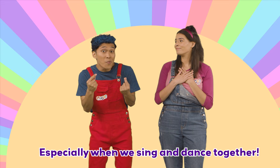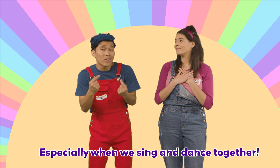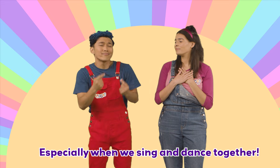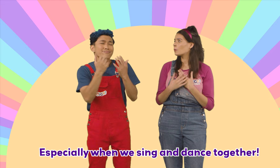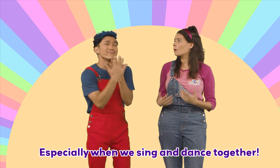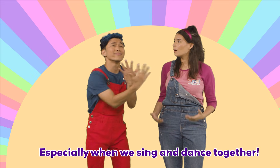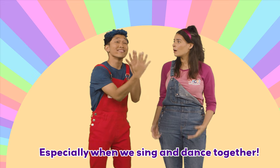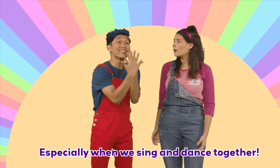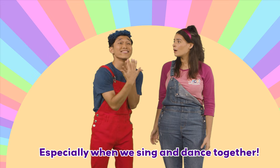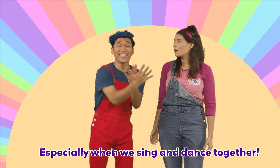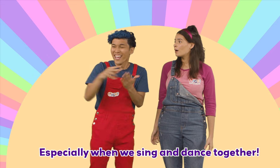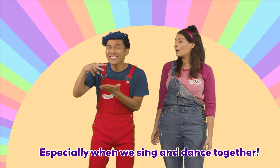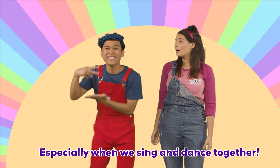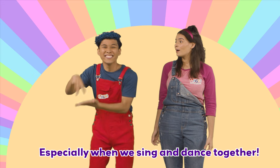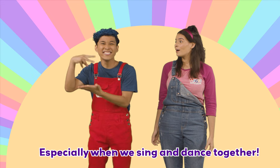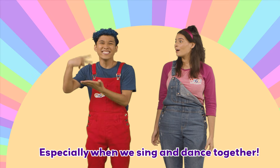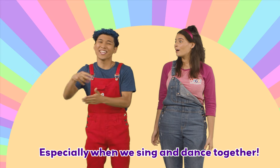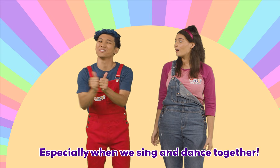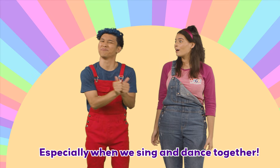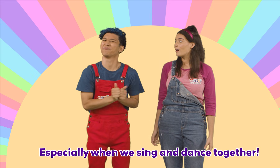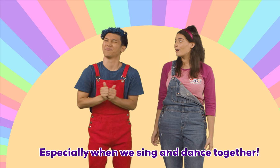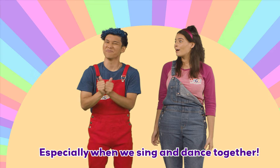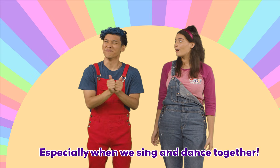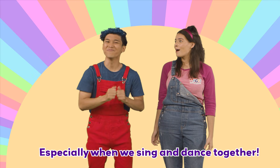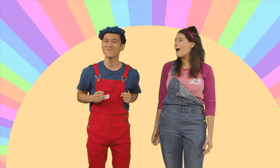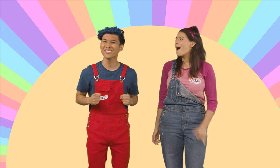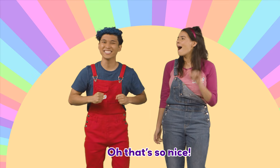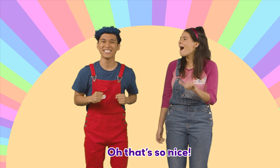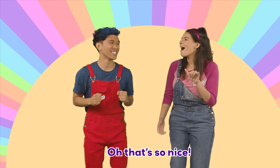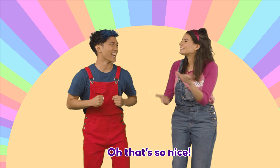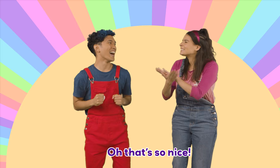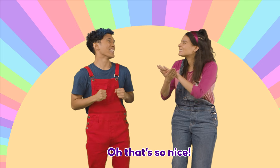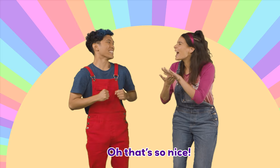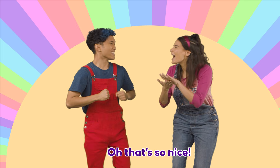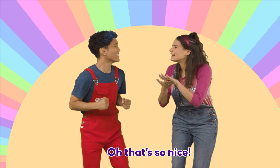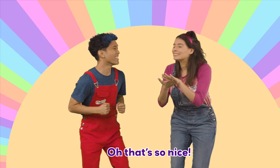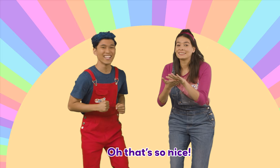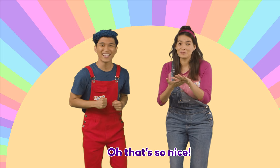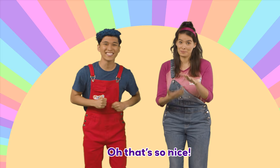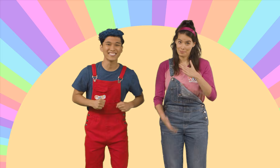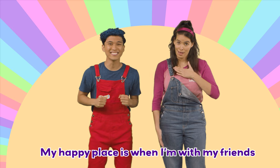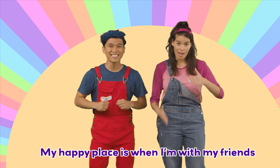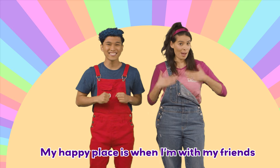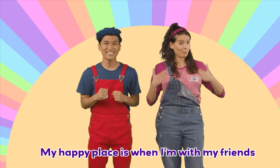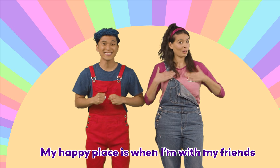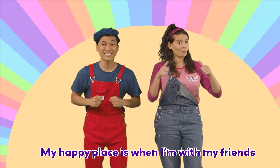Especially when we sing and dance together. Oh, that's so nice. My happy